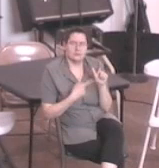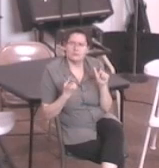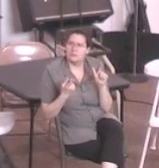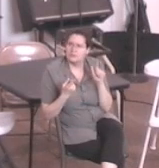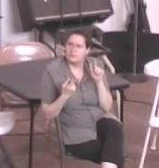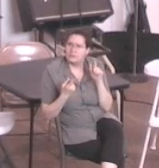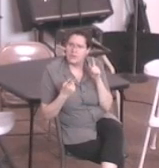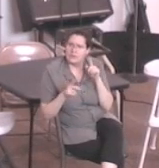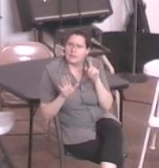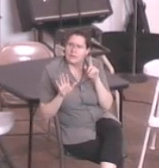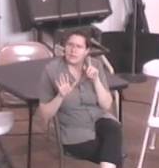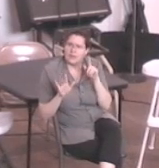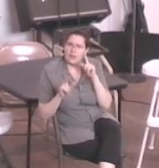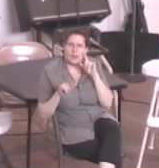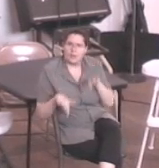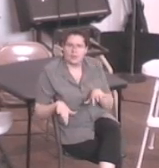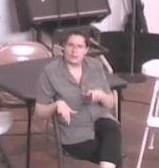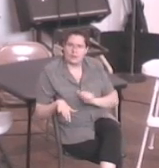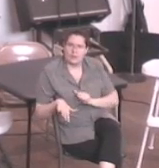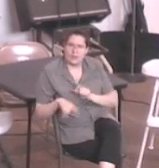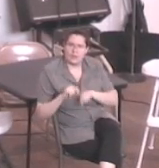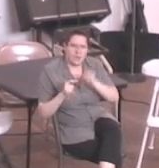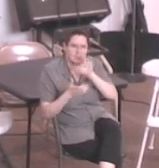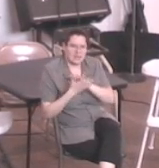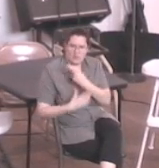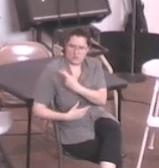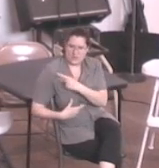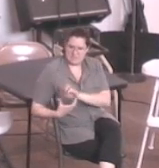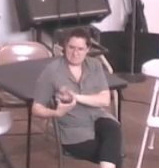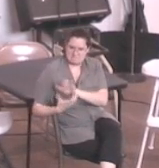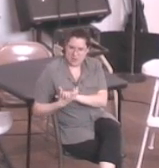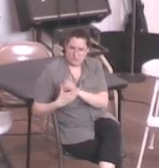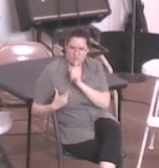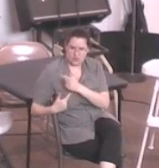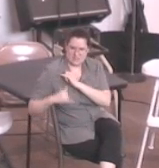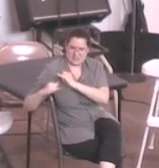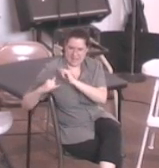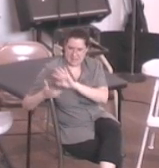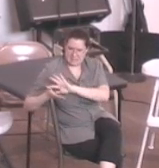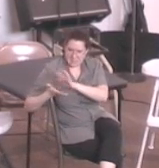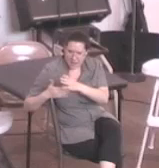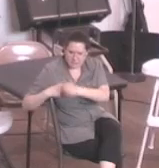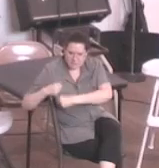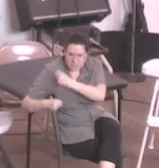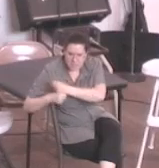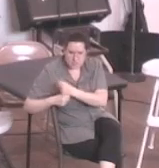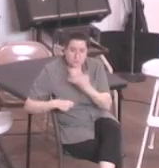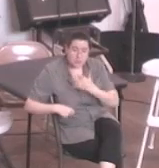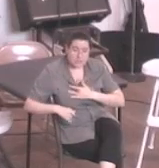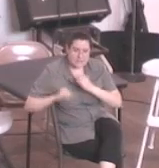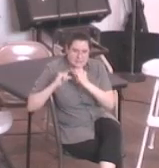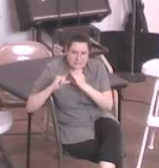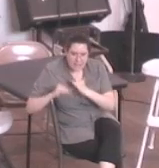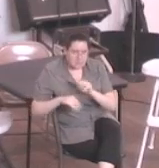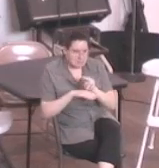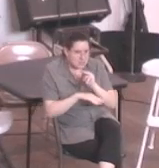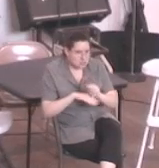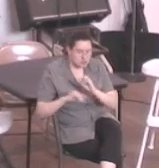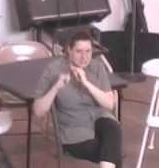I seriously can't believe how we've been married the same amount of years, our birthdays are the same, we've been in ministry the same